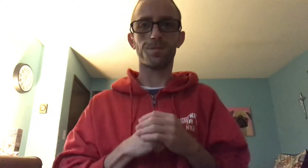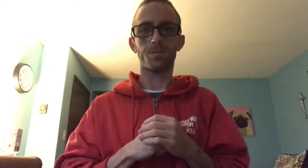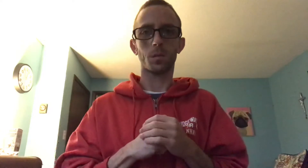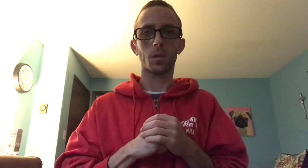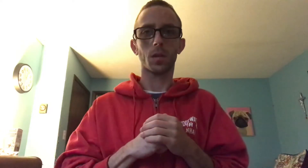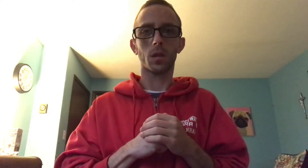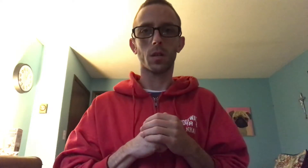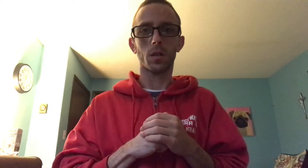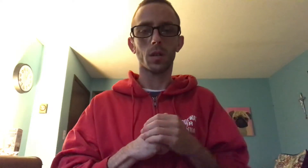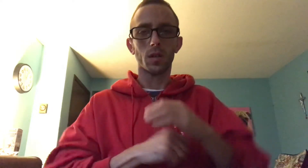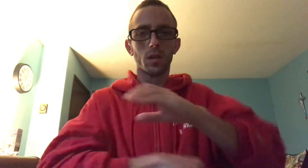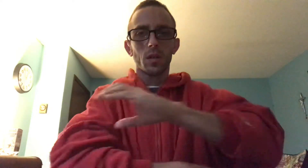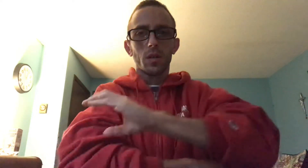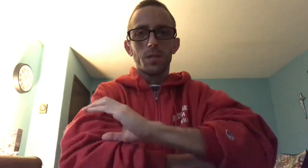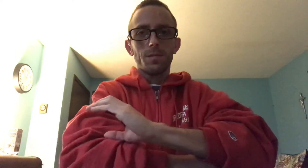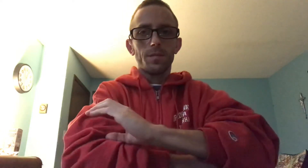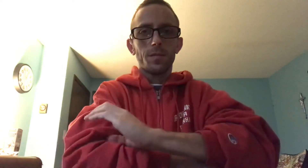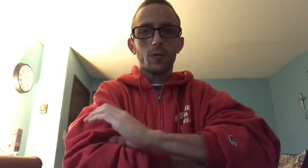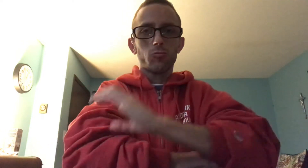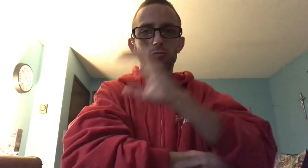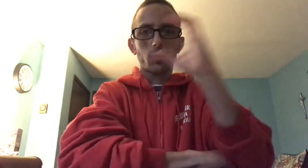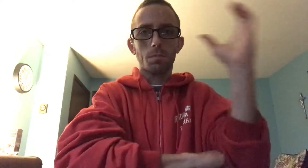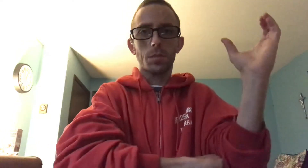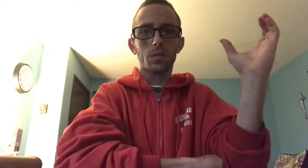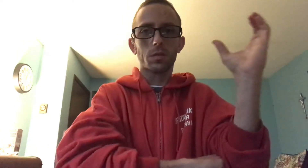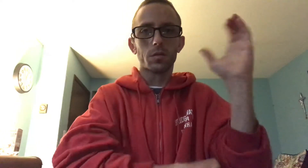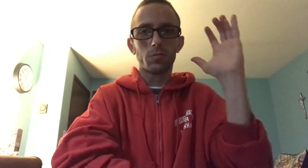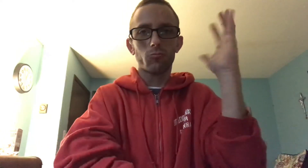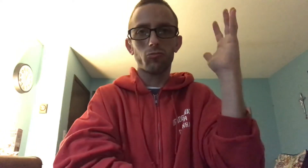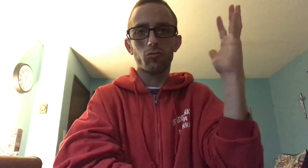didn't seem.